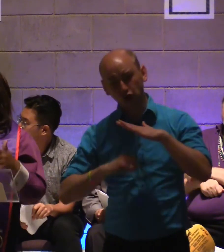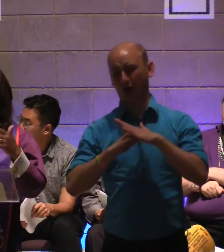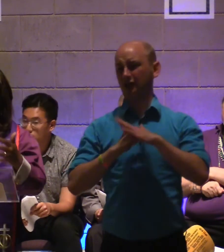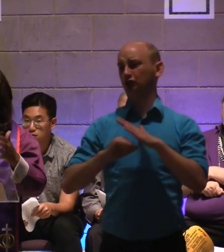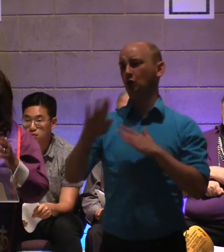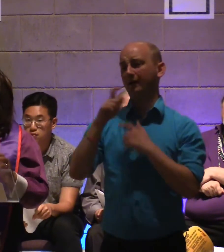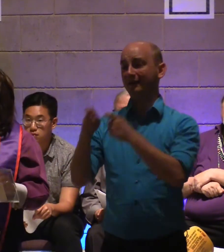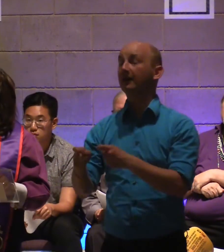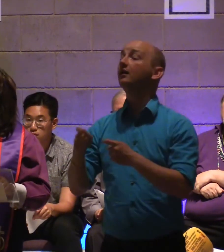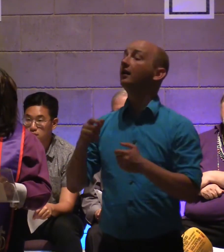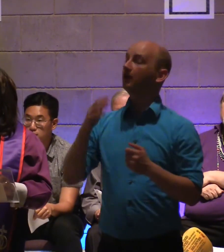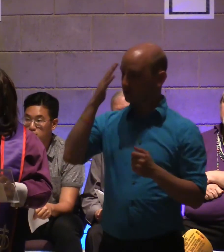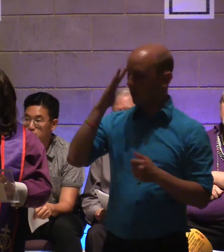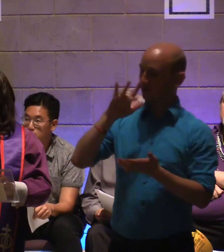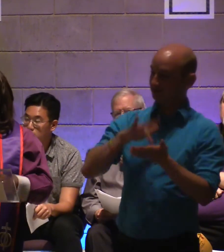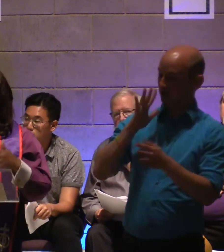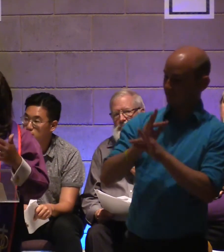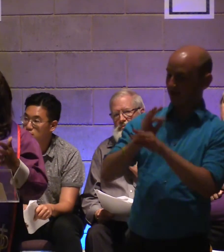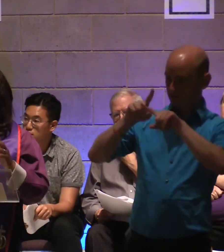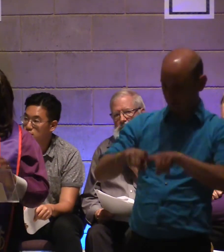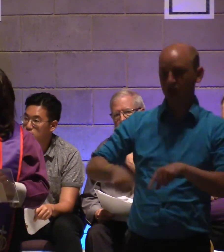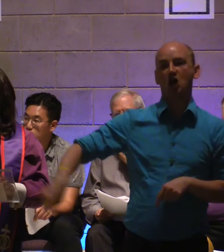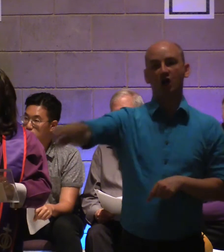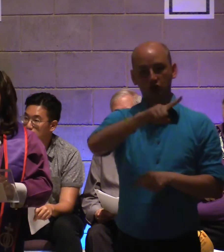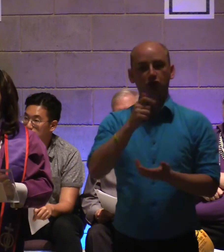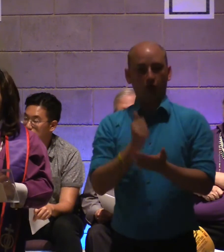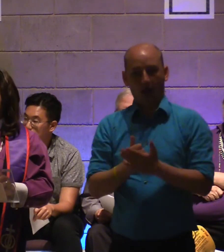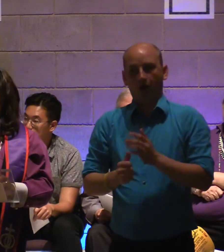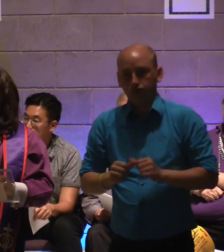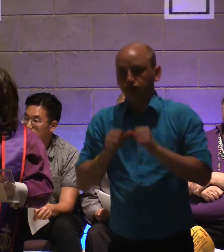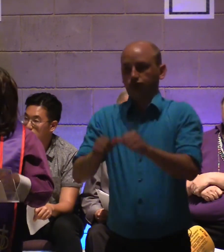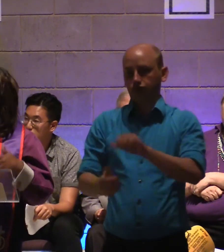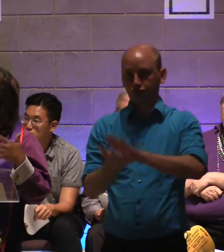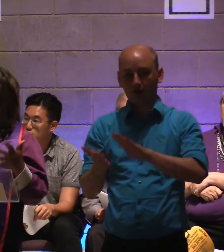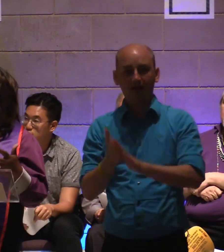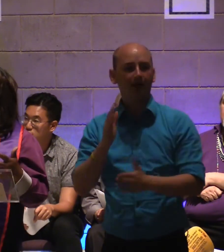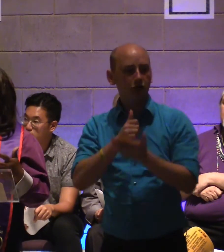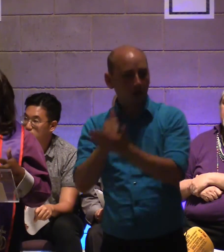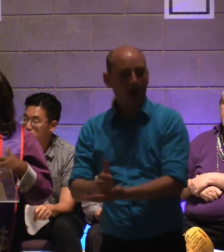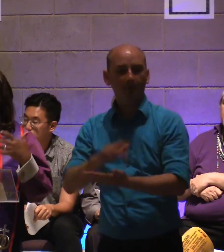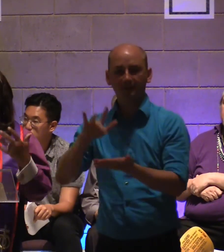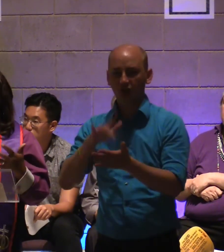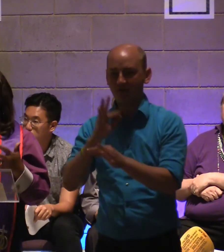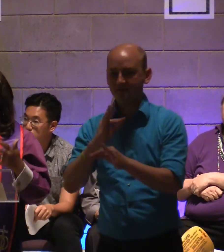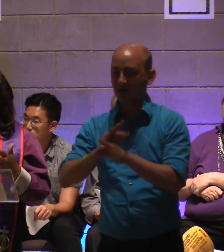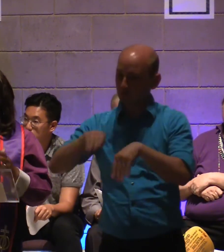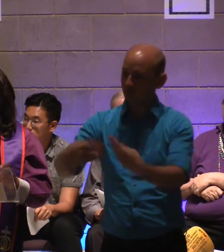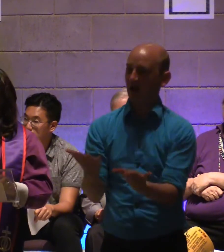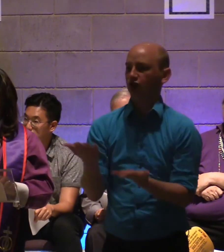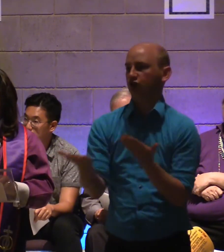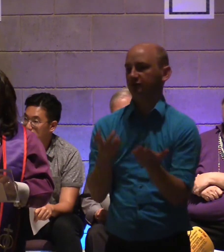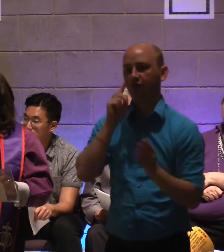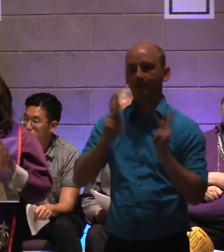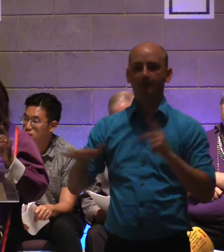Faith is depending upon each and every one of you to help to keep the Center of Faith open and to help to keep the Center of Faith being able to bless those in